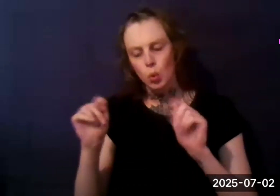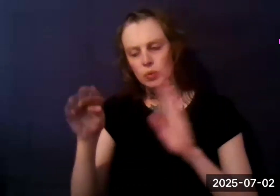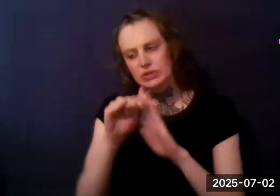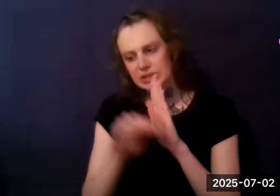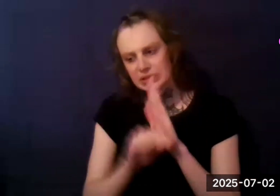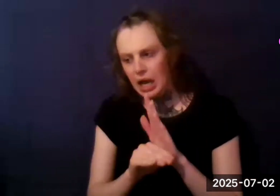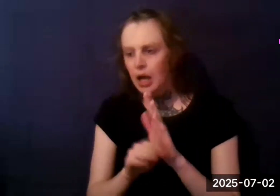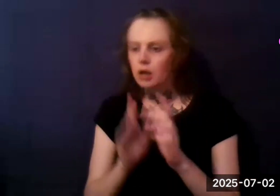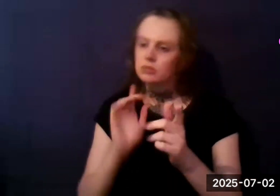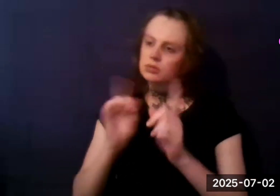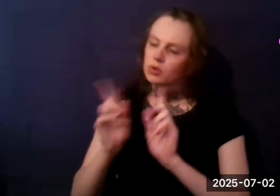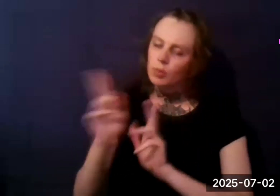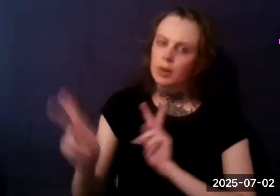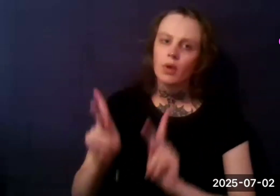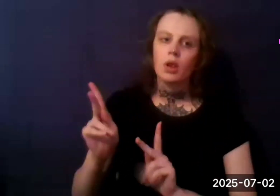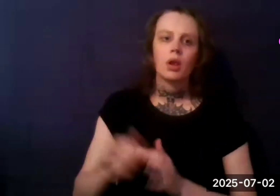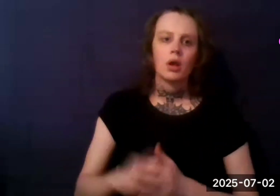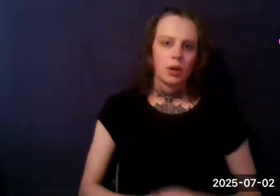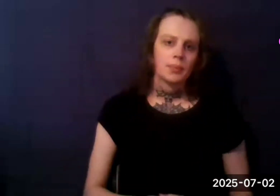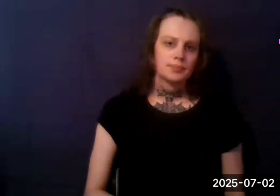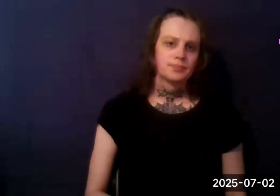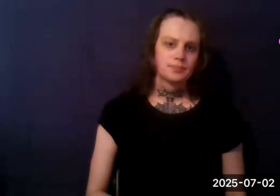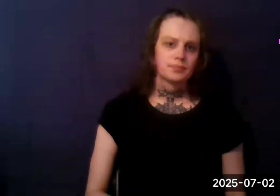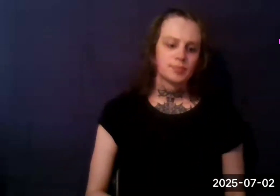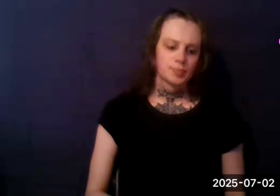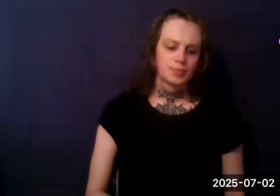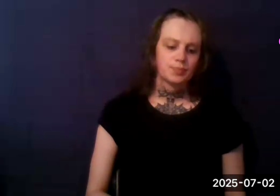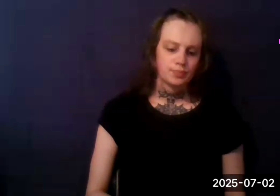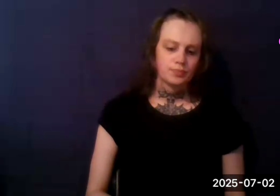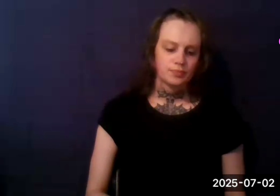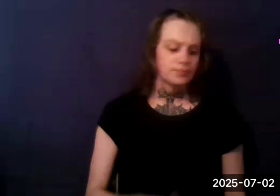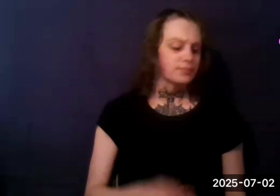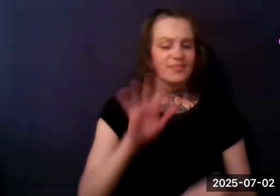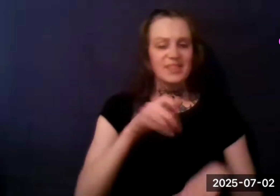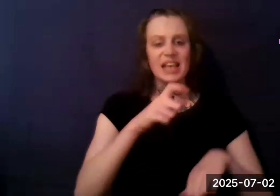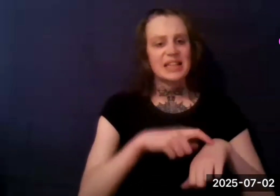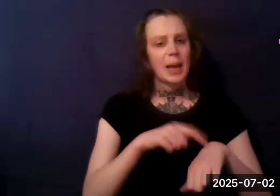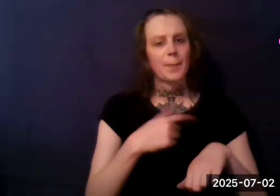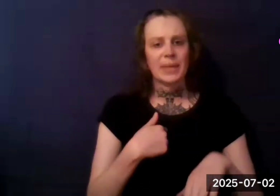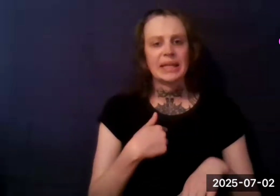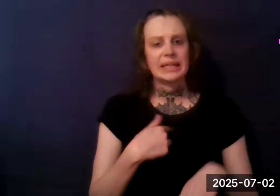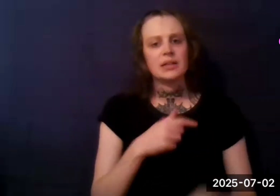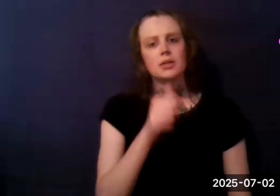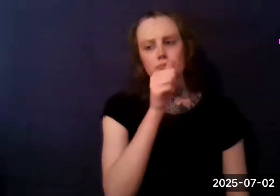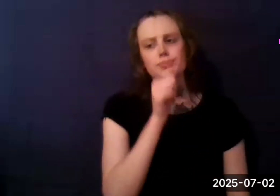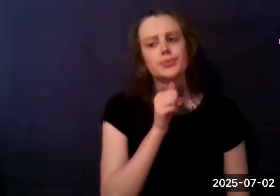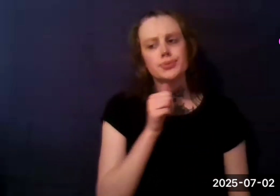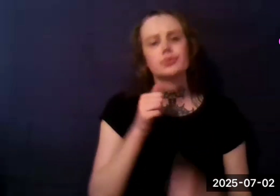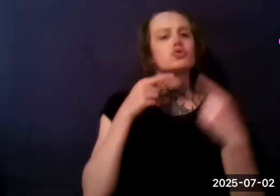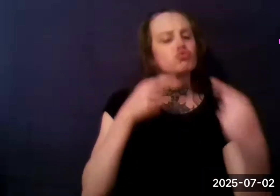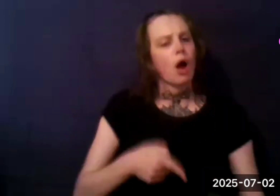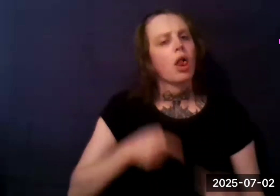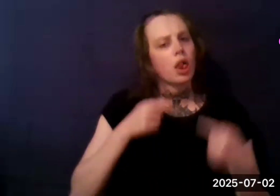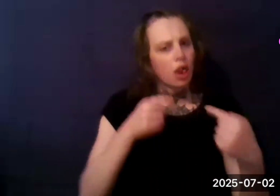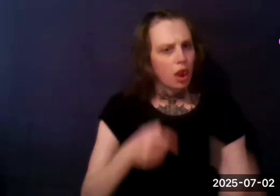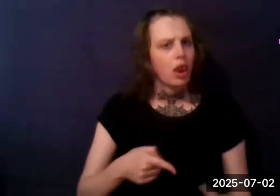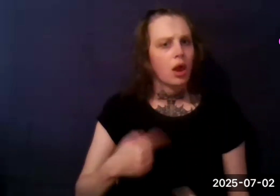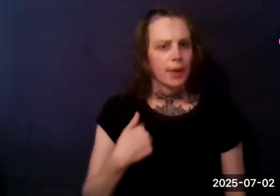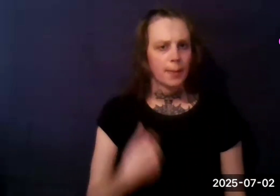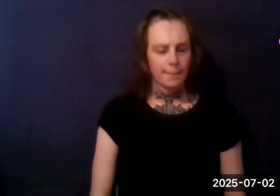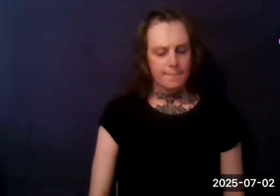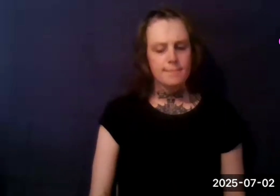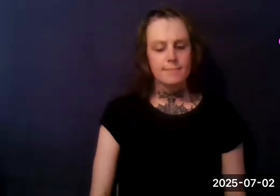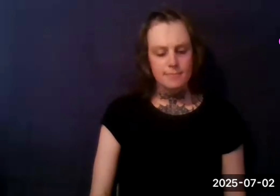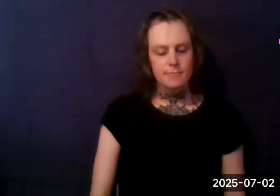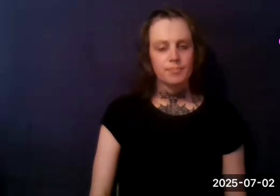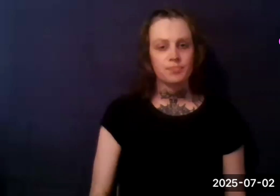people. Because like I definitely was not at my best and my life was not at its best. But like the very basic